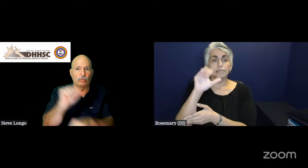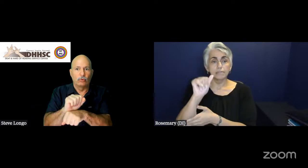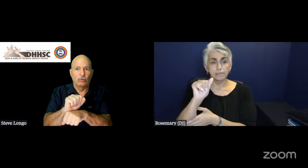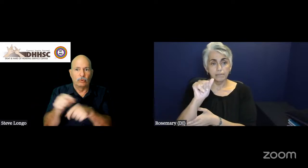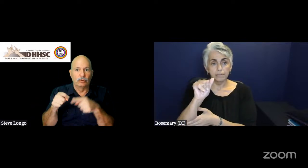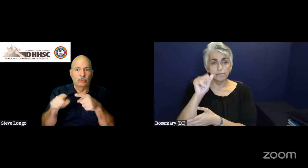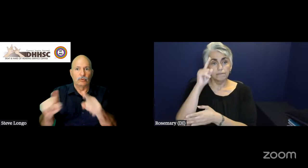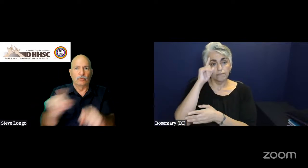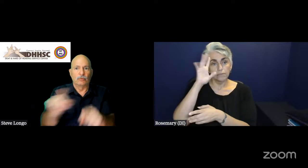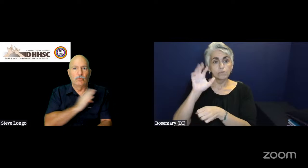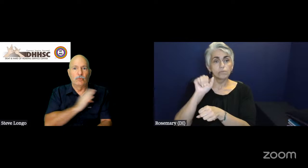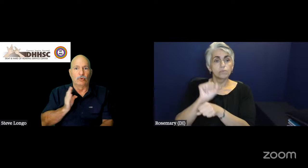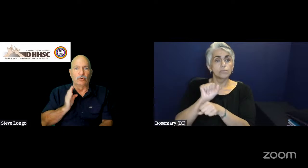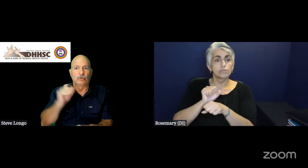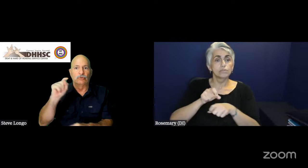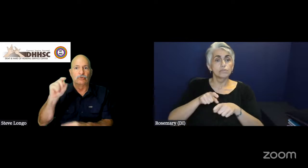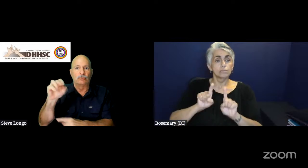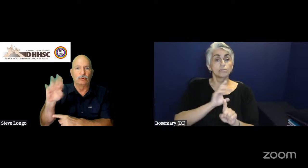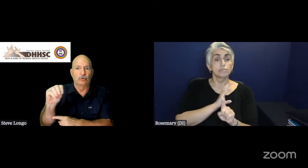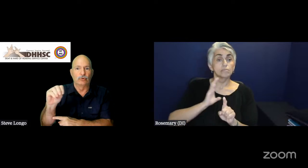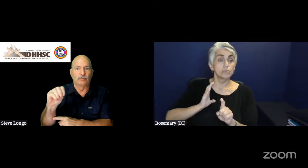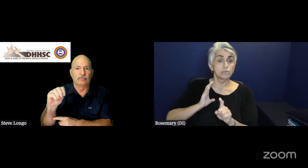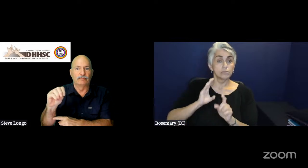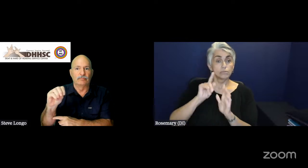Jessica for her work